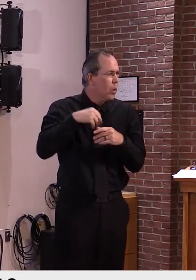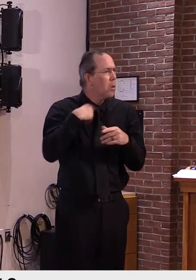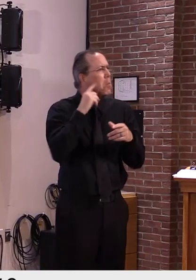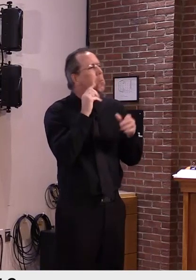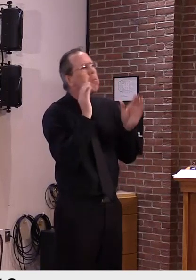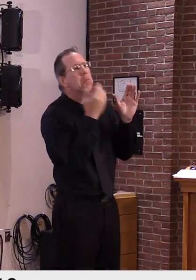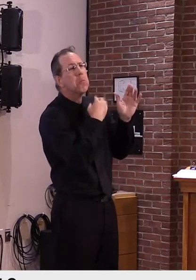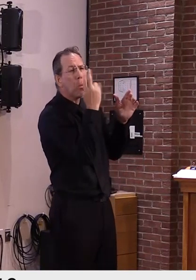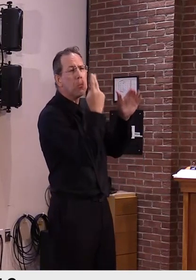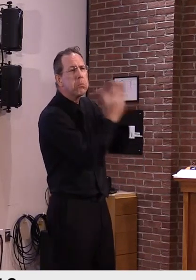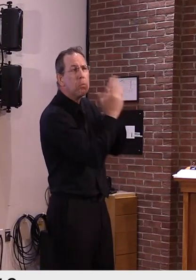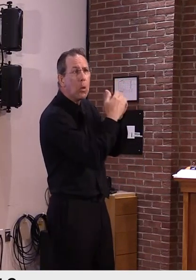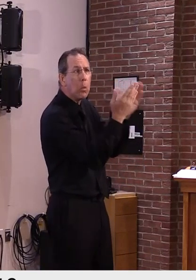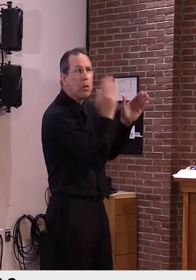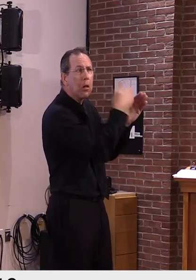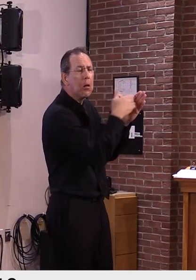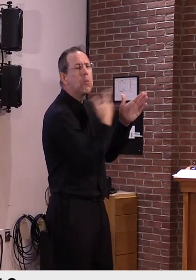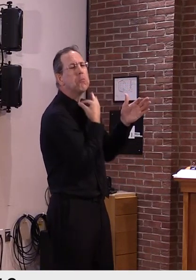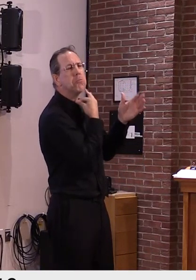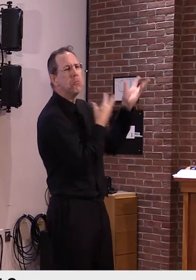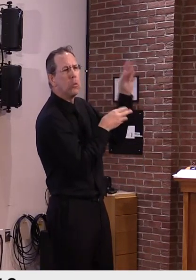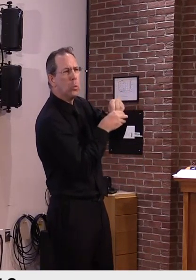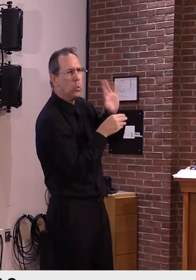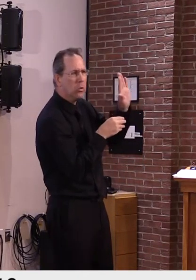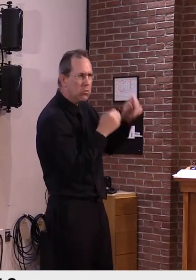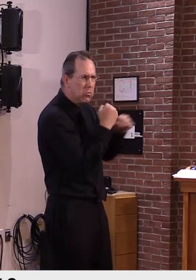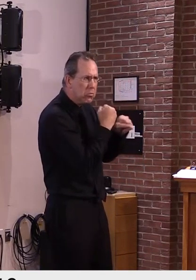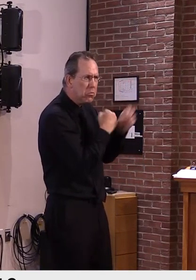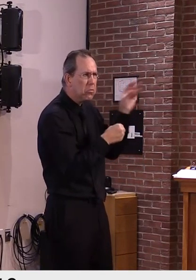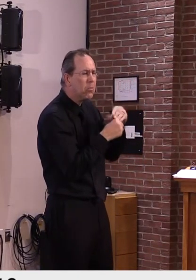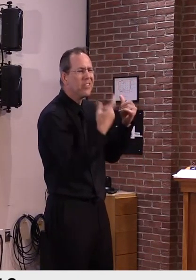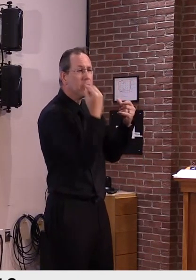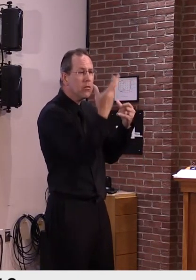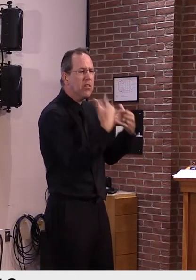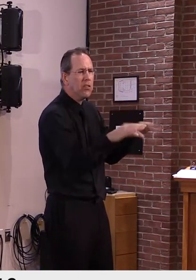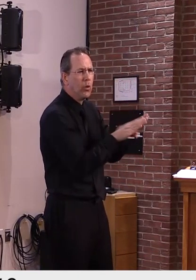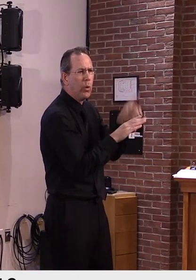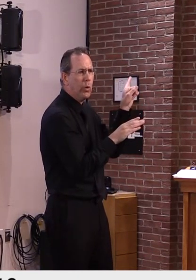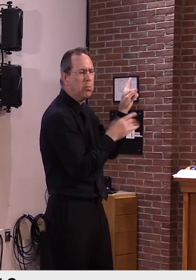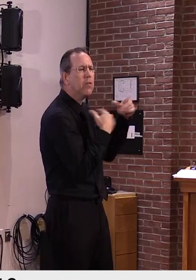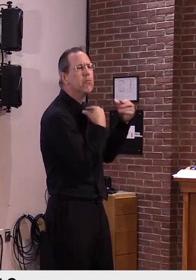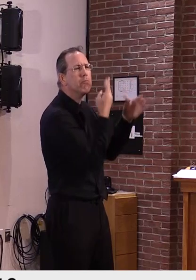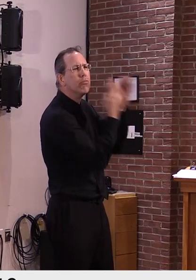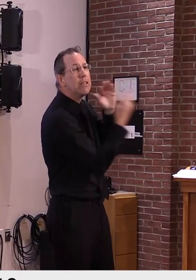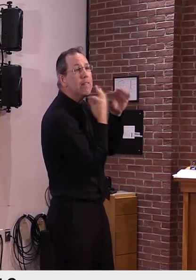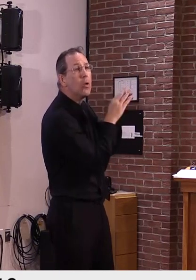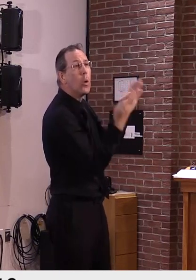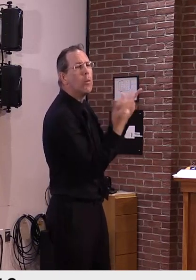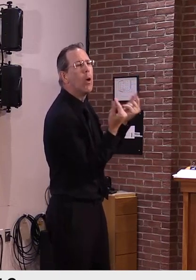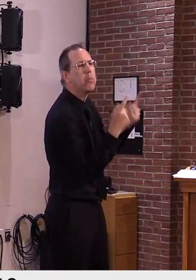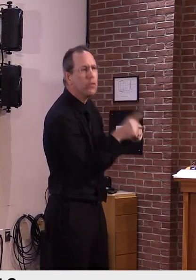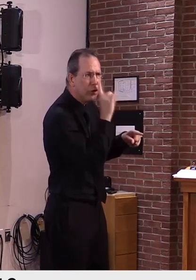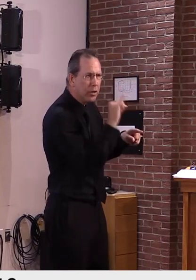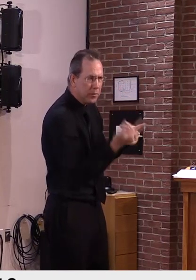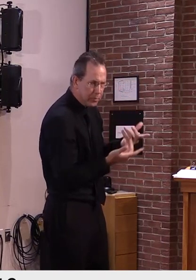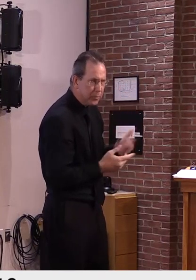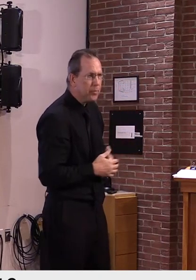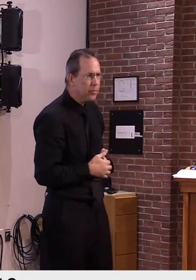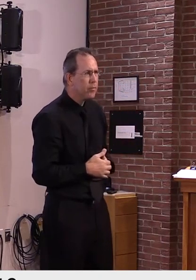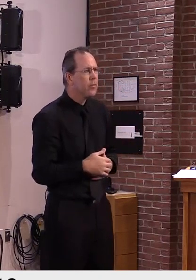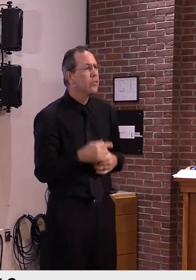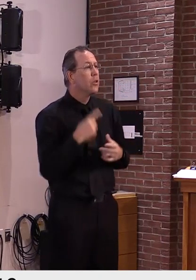our sort of regional focus. But I will point out that Quebec has seen an increase pretty significant compared to the other states around us.